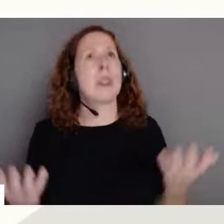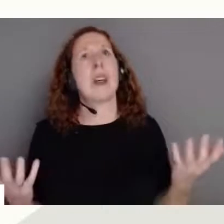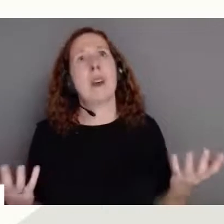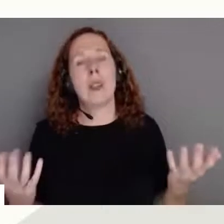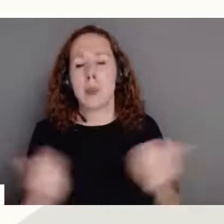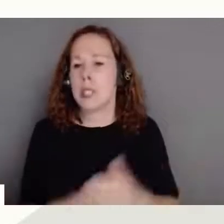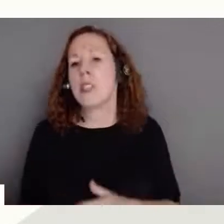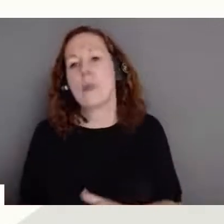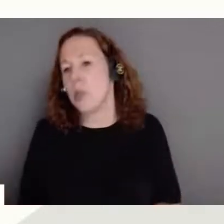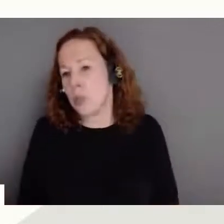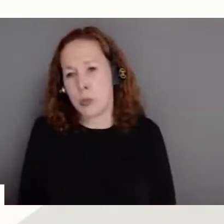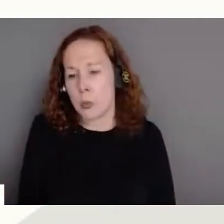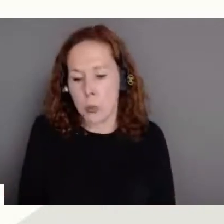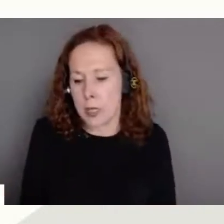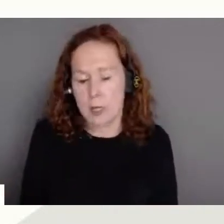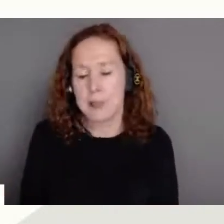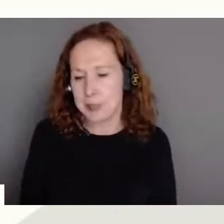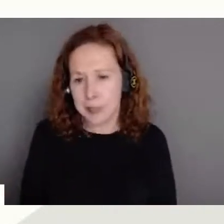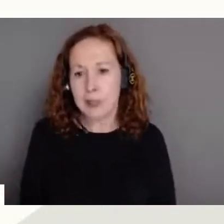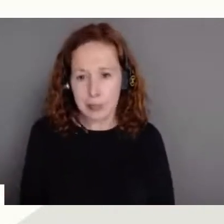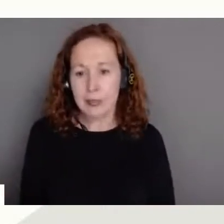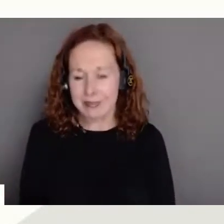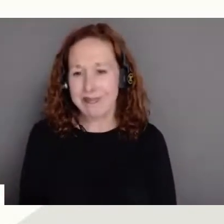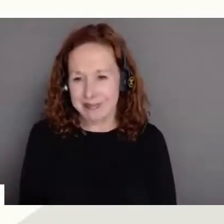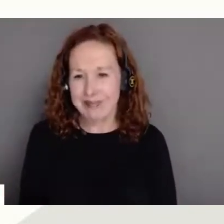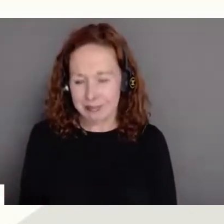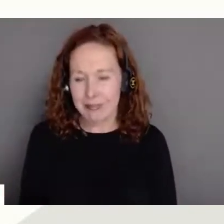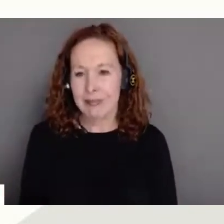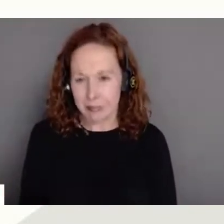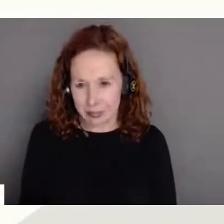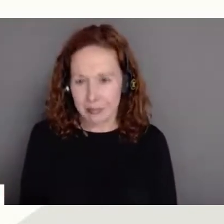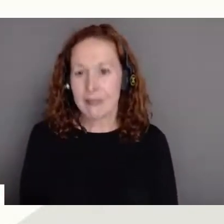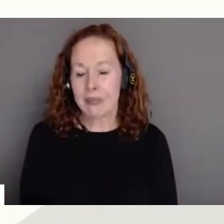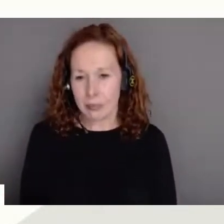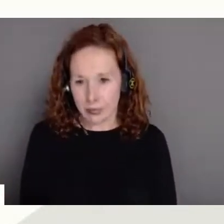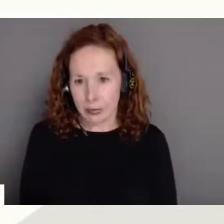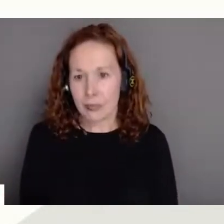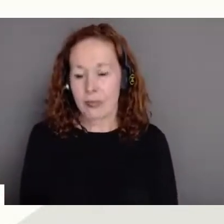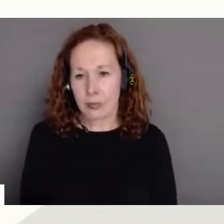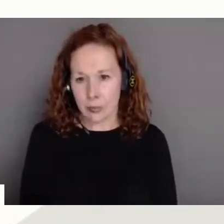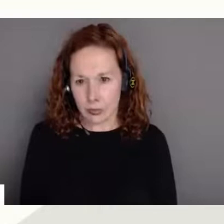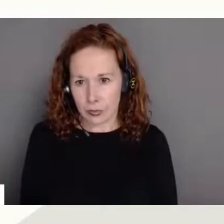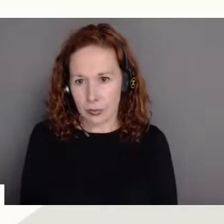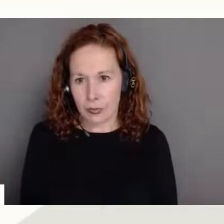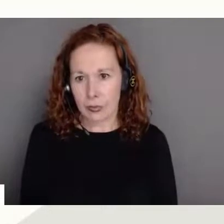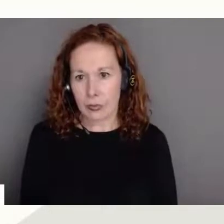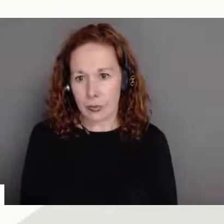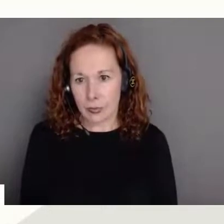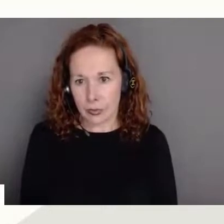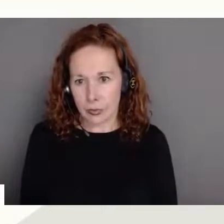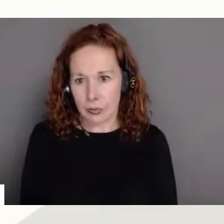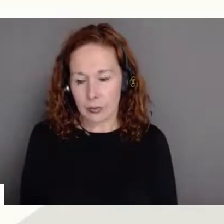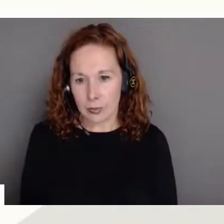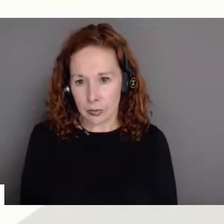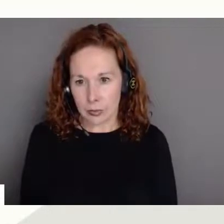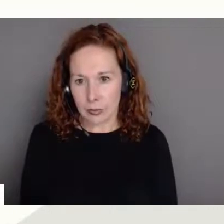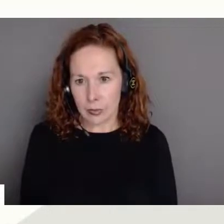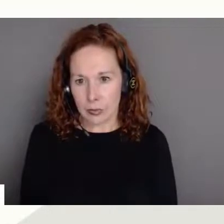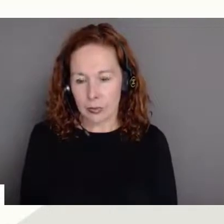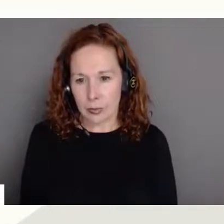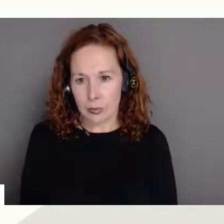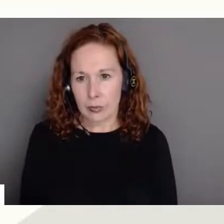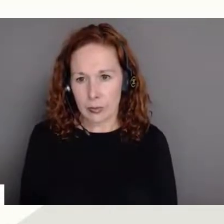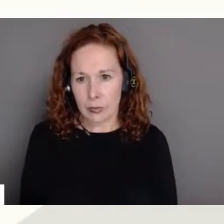together. I was like, Oh, oh, it was such a beautiful moment. that's awesome. That's awesome that the open-mindedness